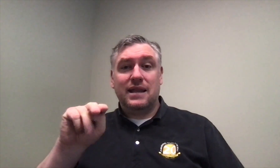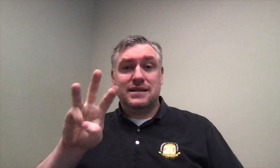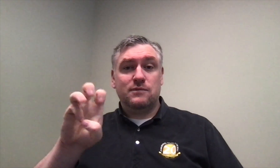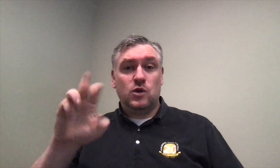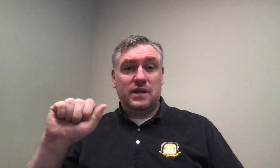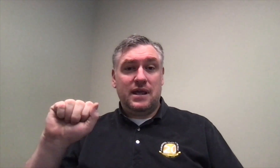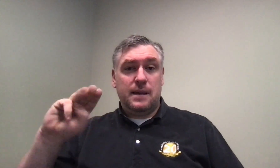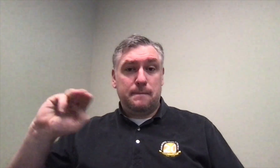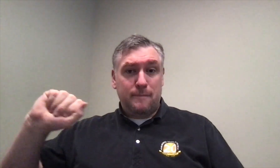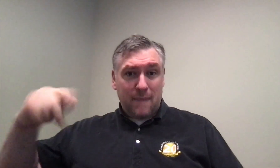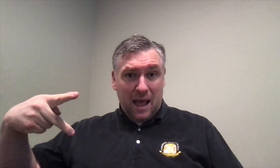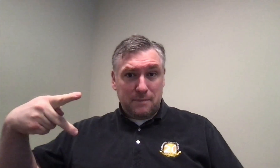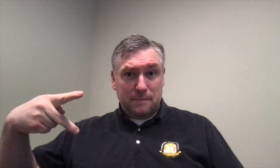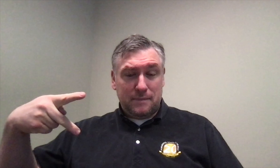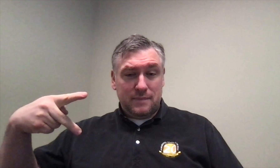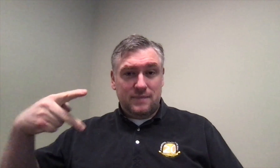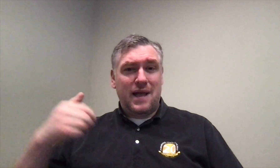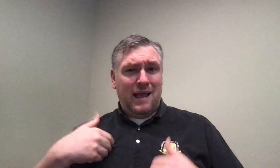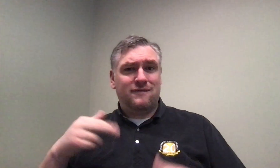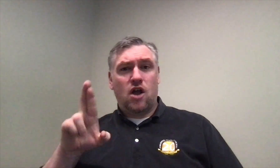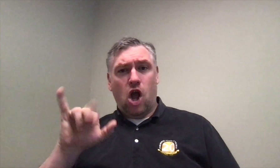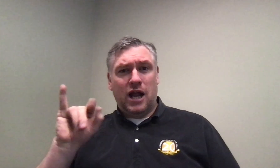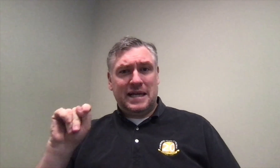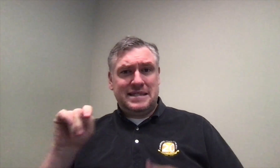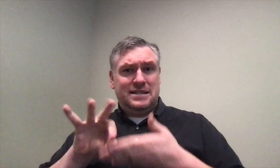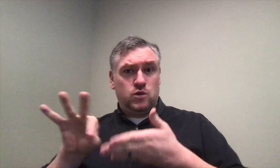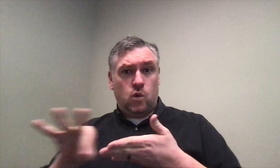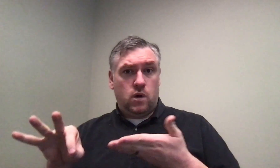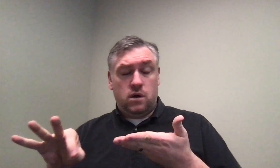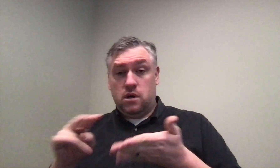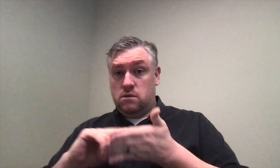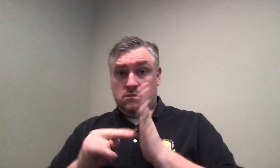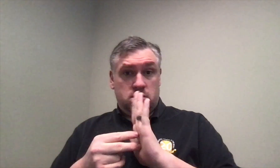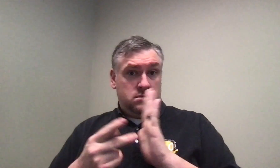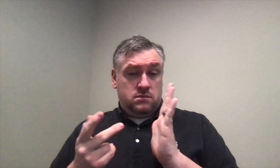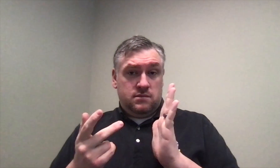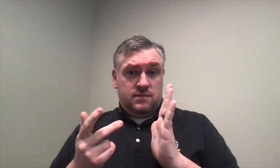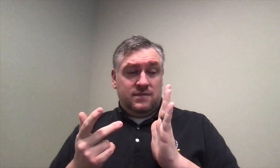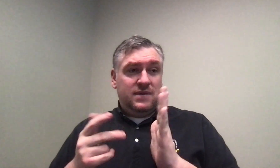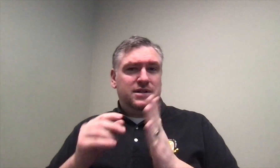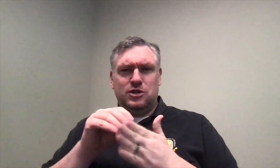test. It has an RIT score, which means like students can't get